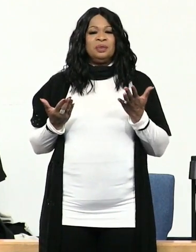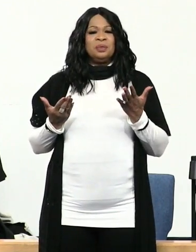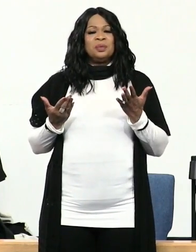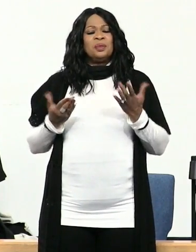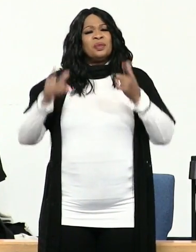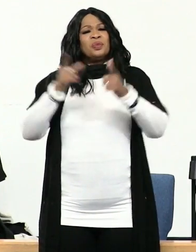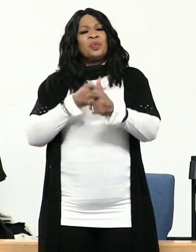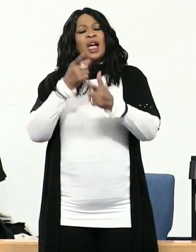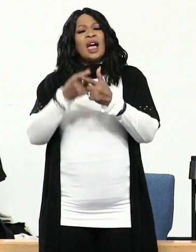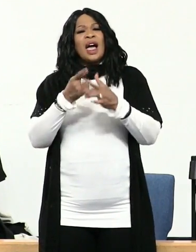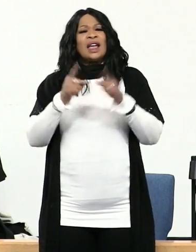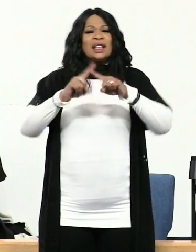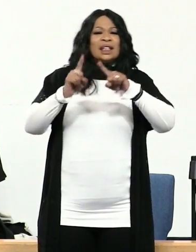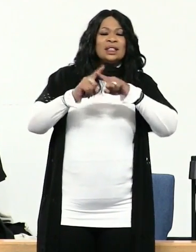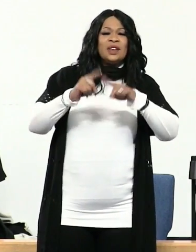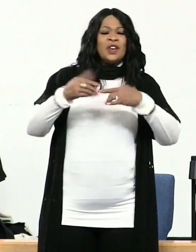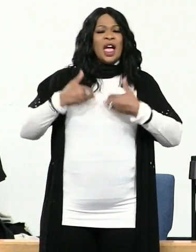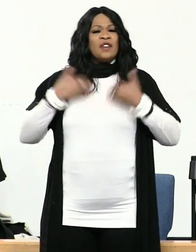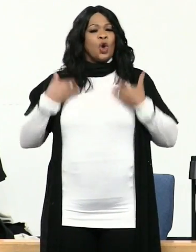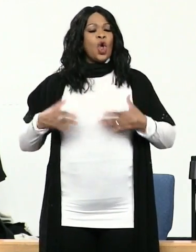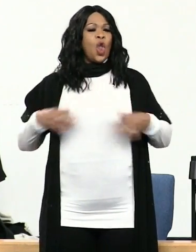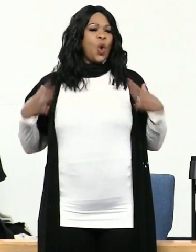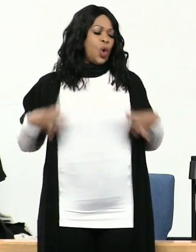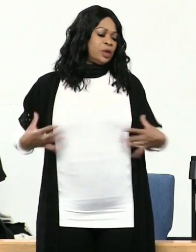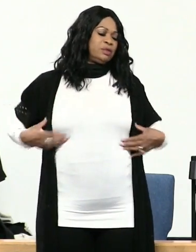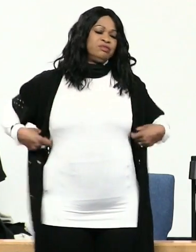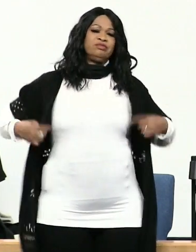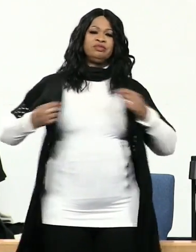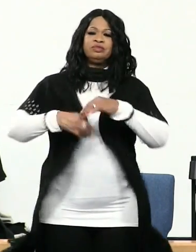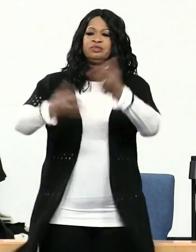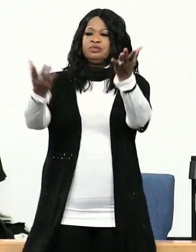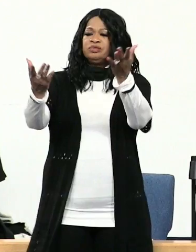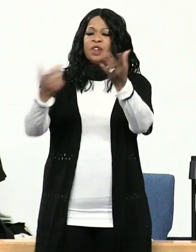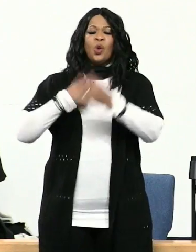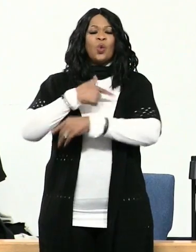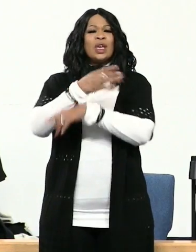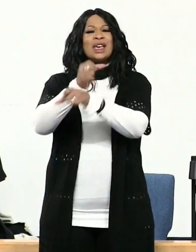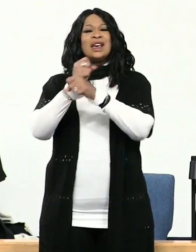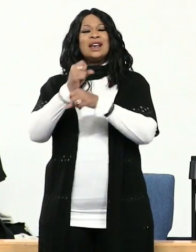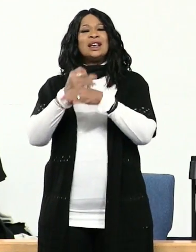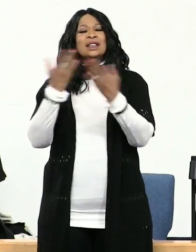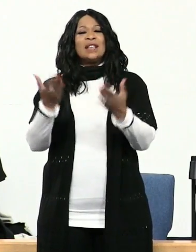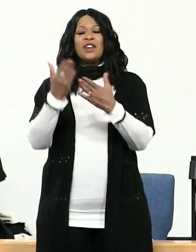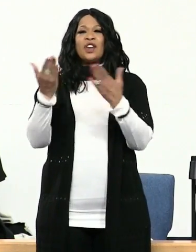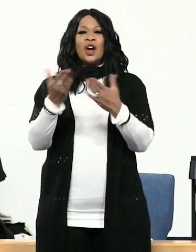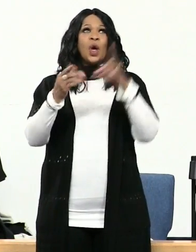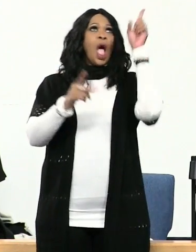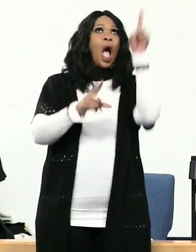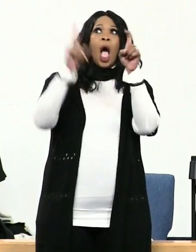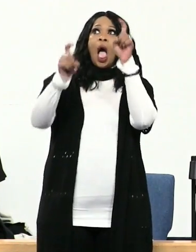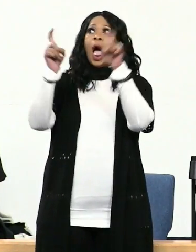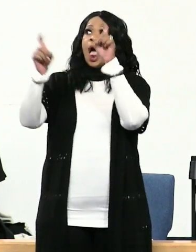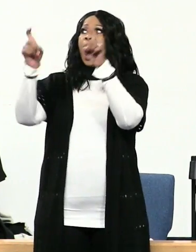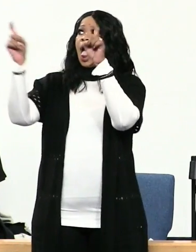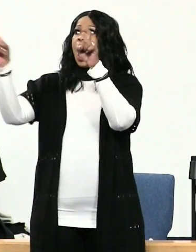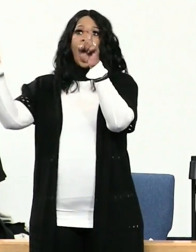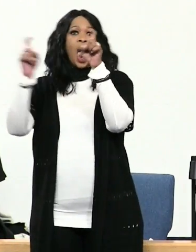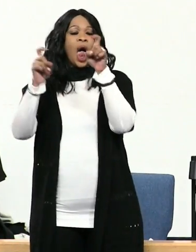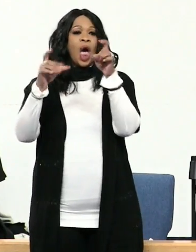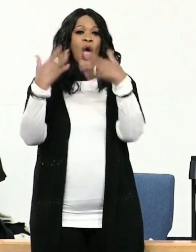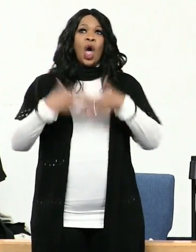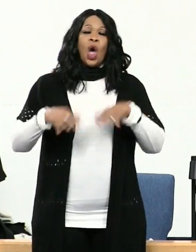Are you thankful for having clothes on your back? We can take that for granted because many of us have closets full of clothes